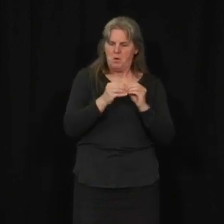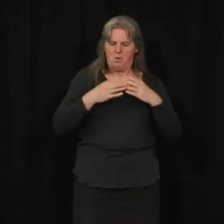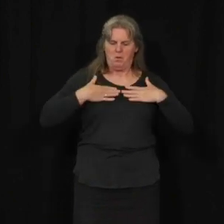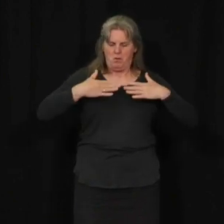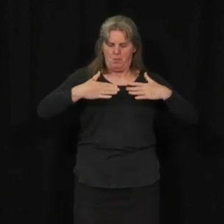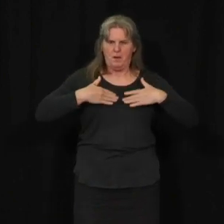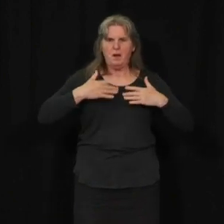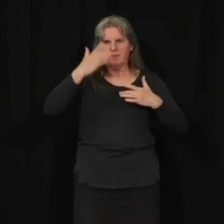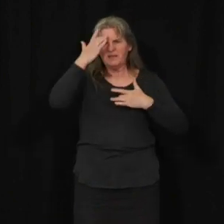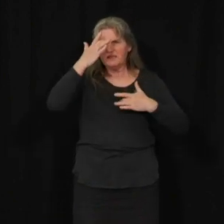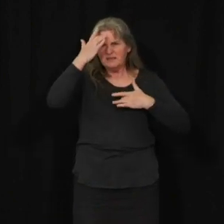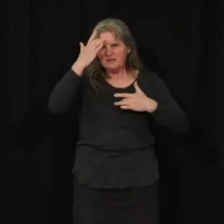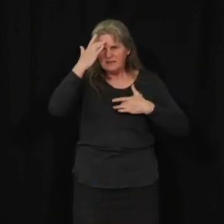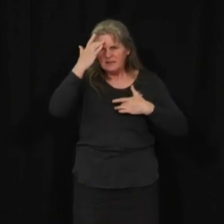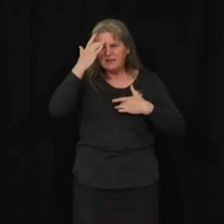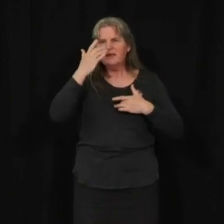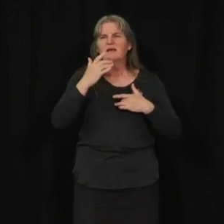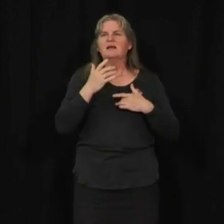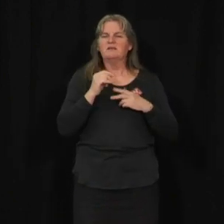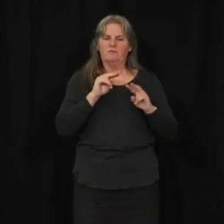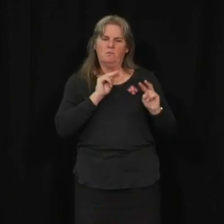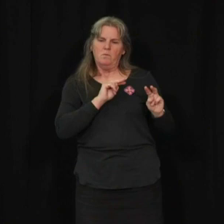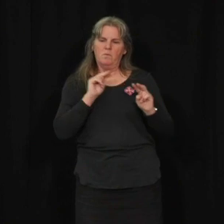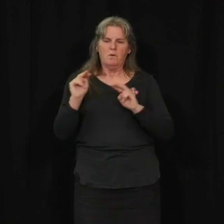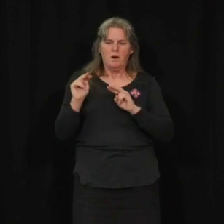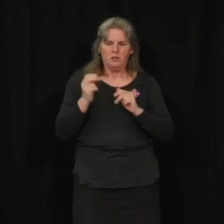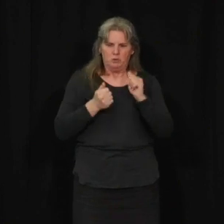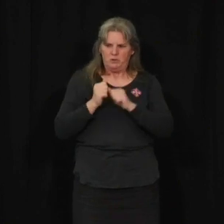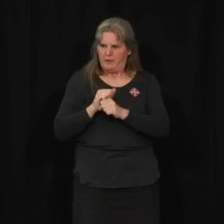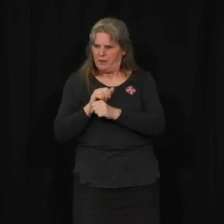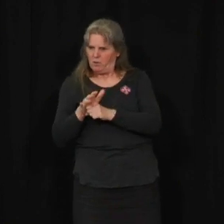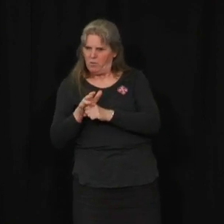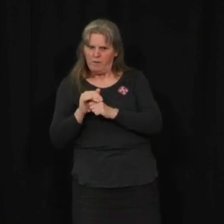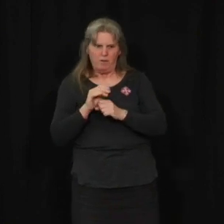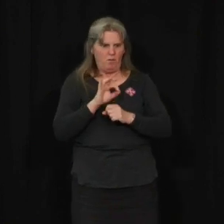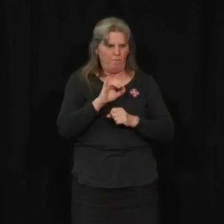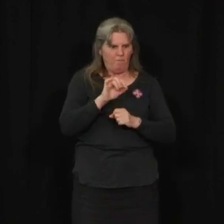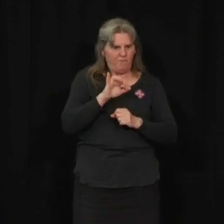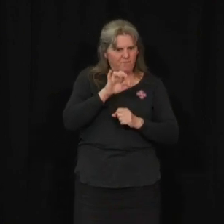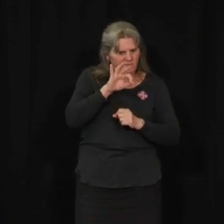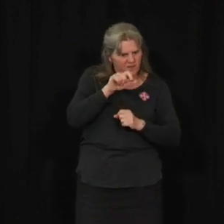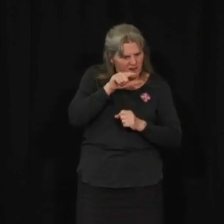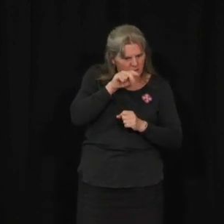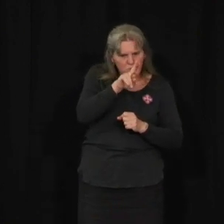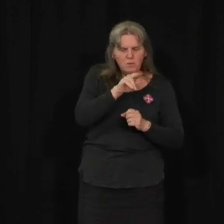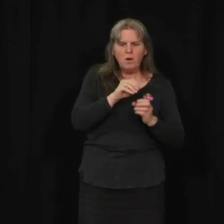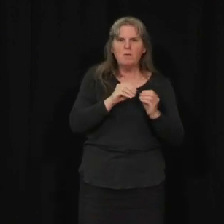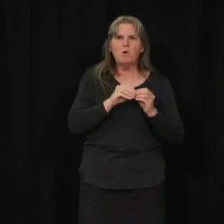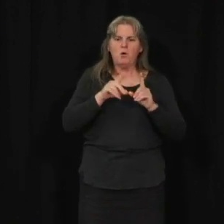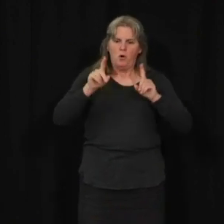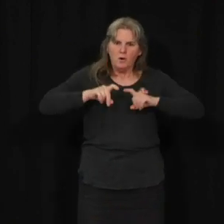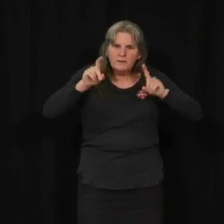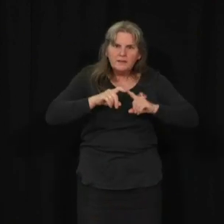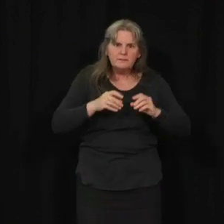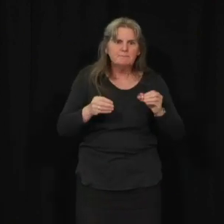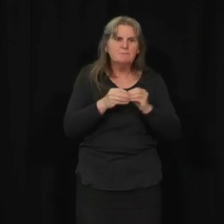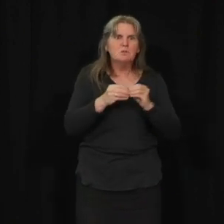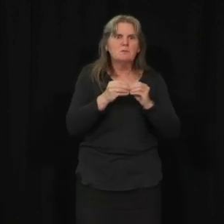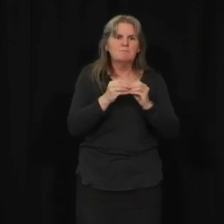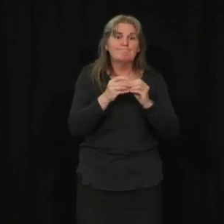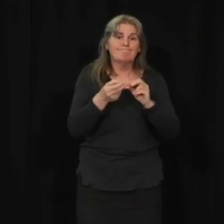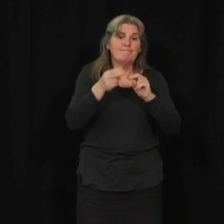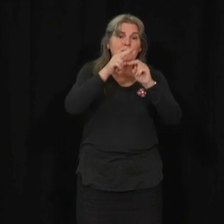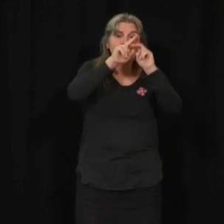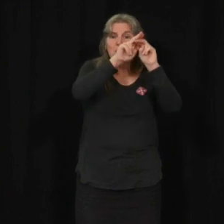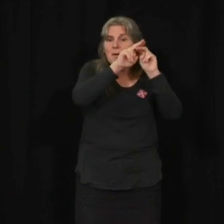respiratory illness, a lot more to sort out, higher testing, again, people coming forward for testing, the